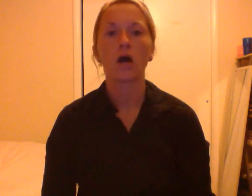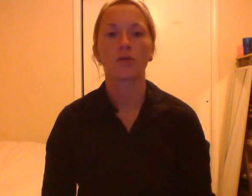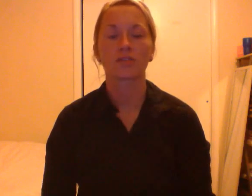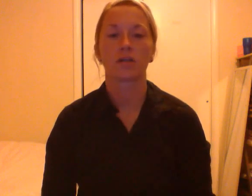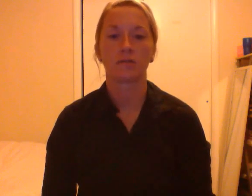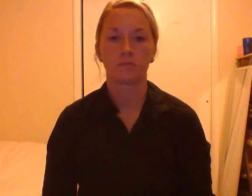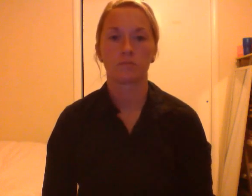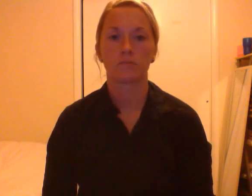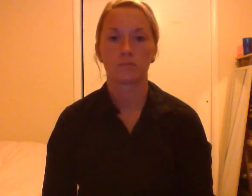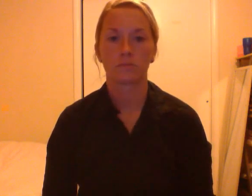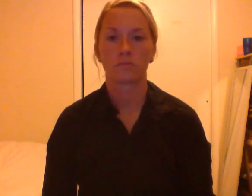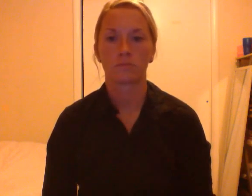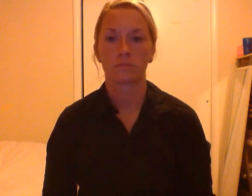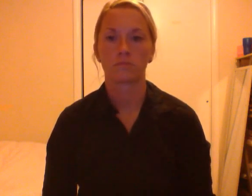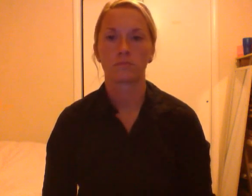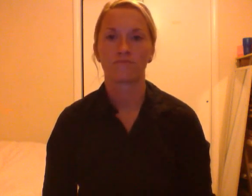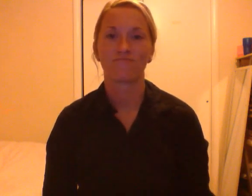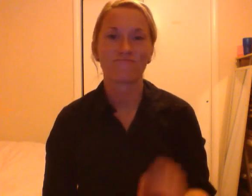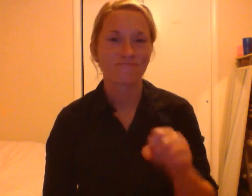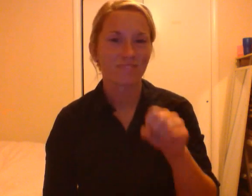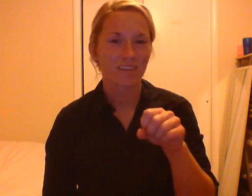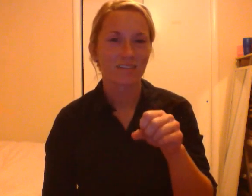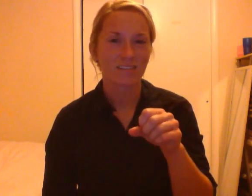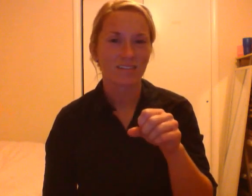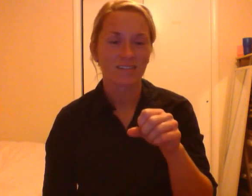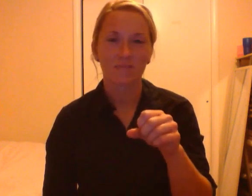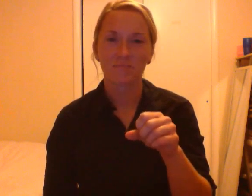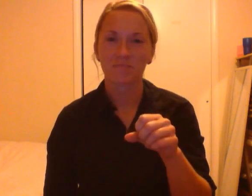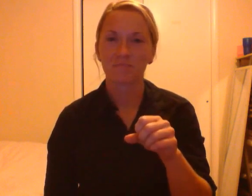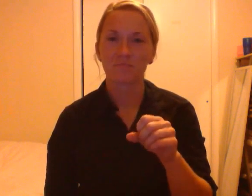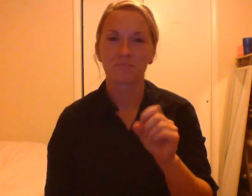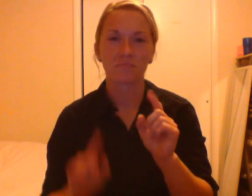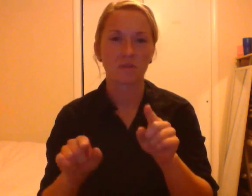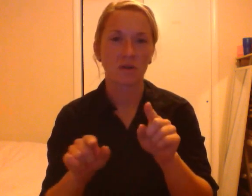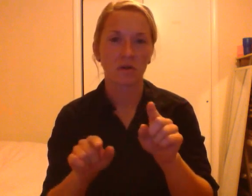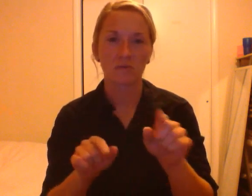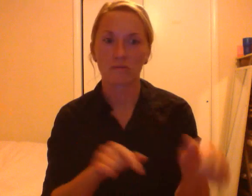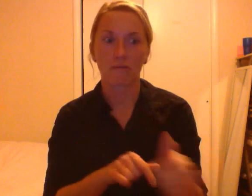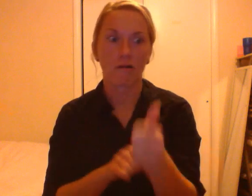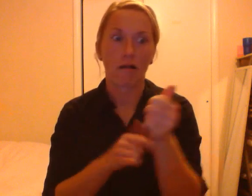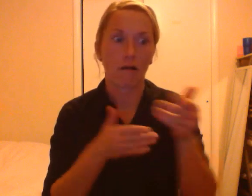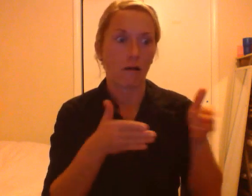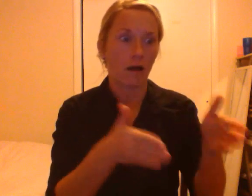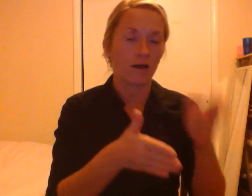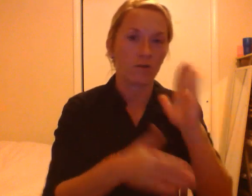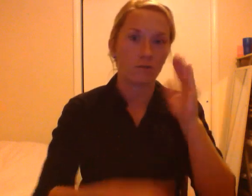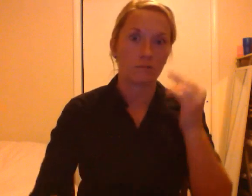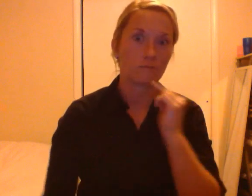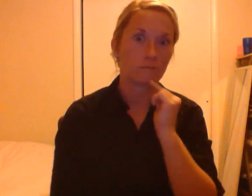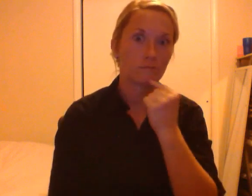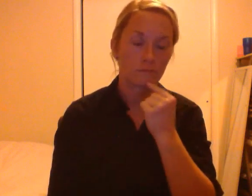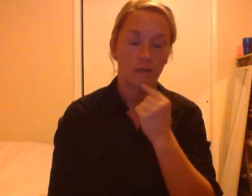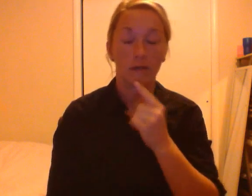Oh, that's good. Yeah, I mean, if it goes the other way, you're just going to be disappointed. Now, do be sure and check with your company about